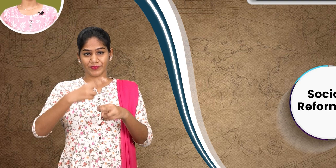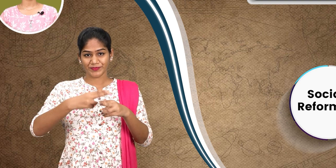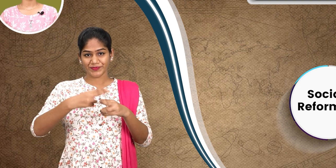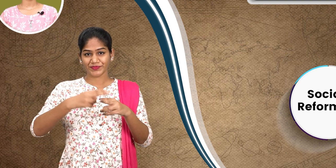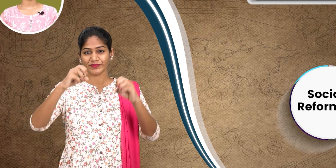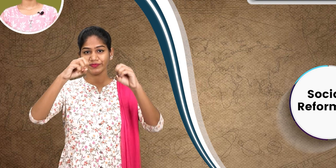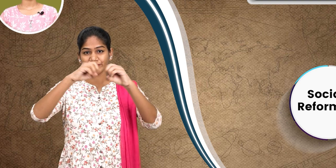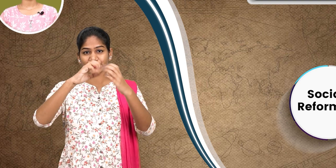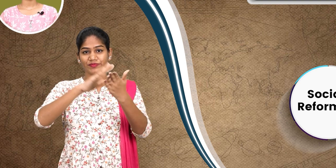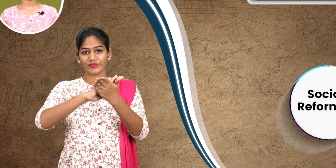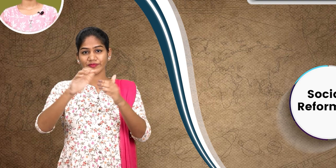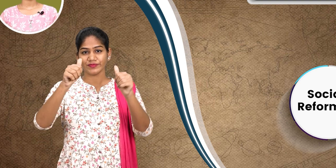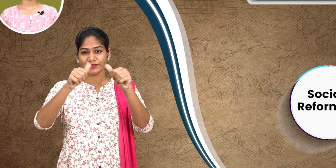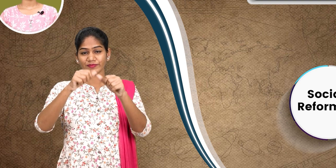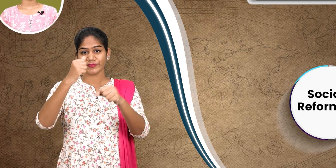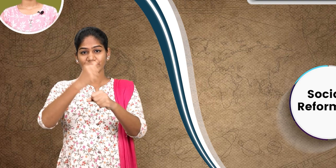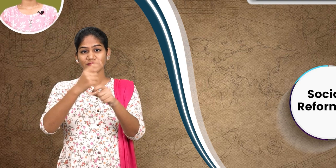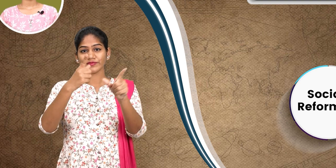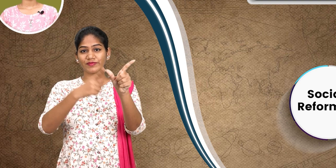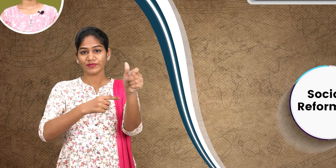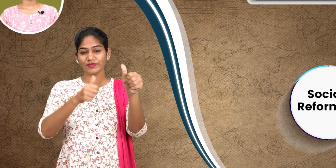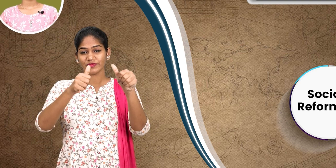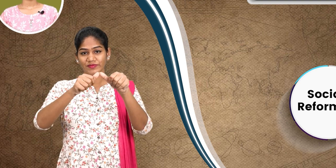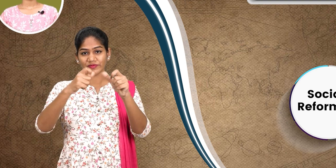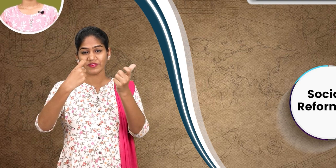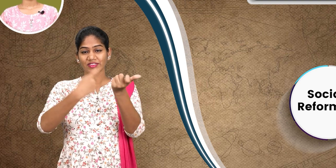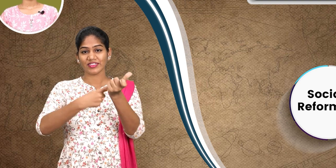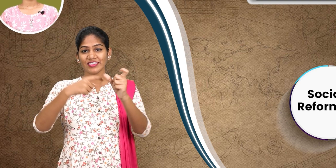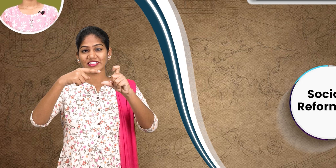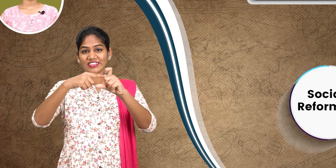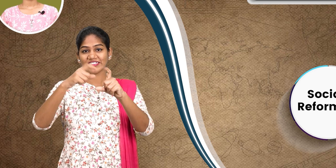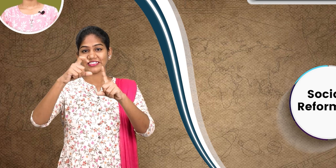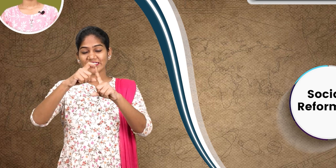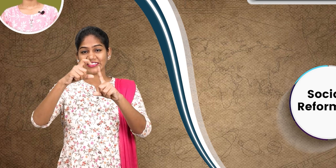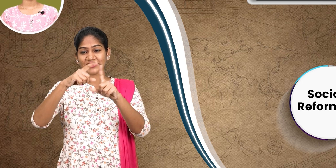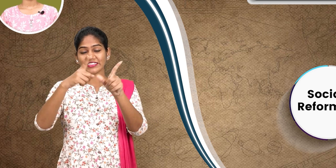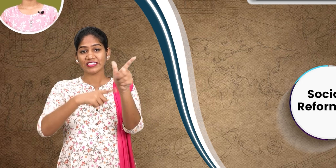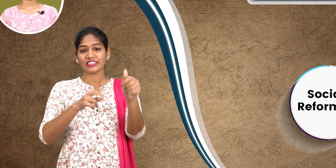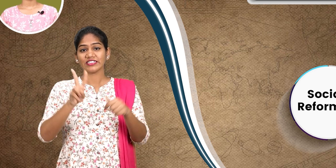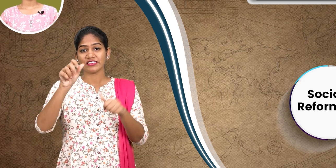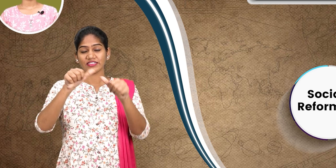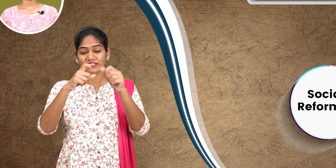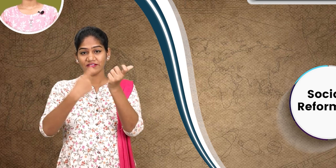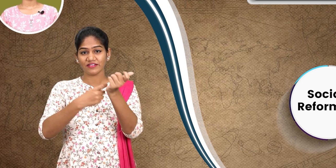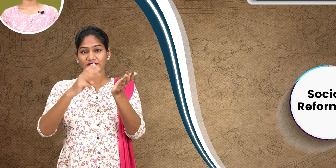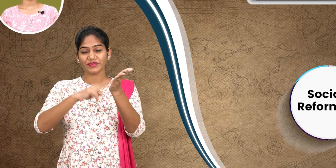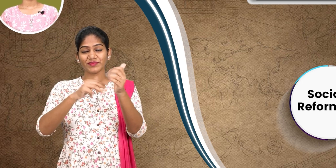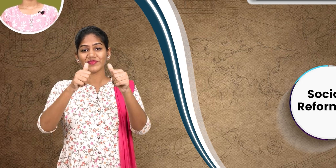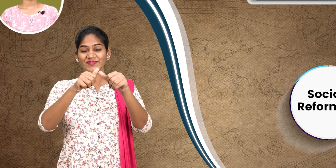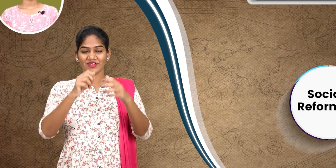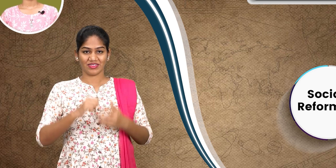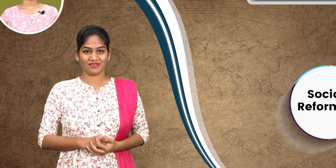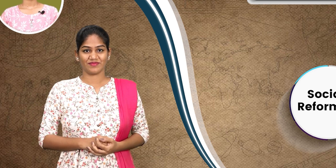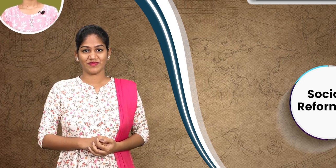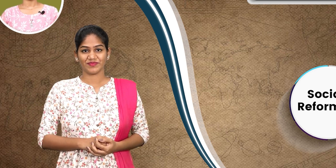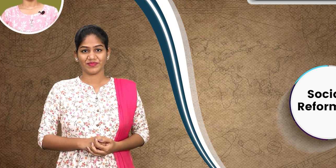Verma,